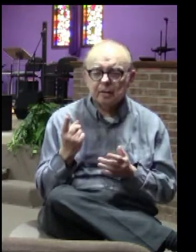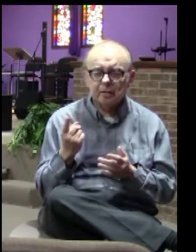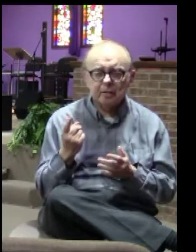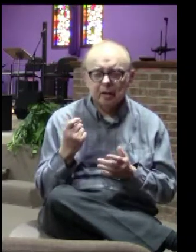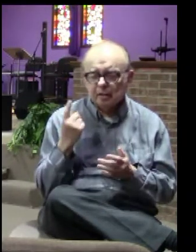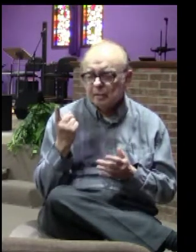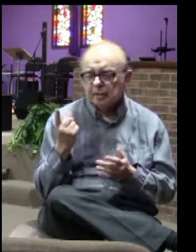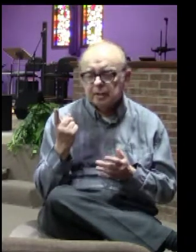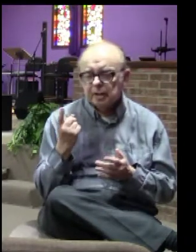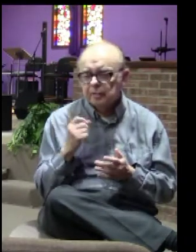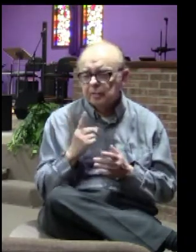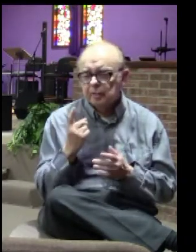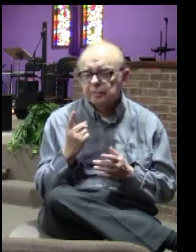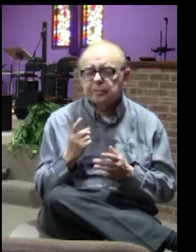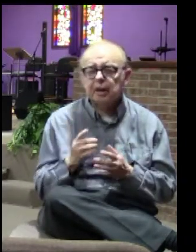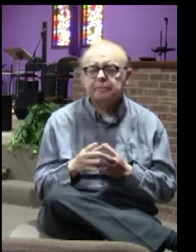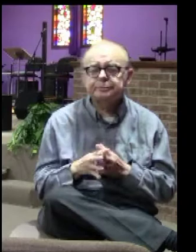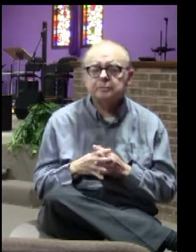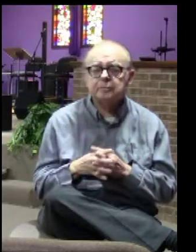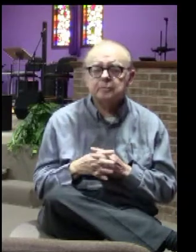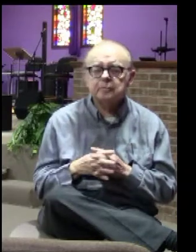realize.